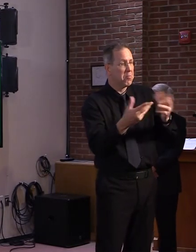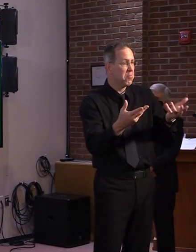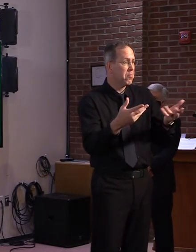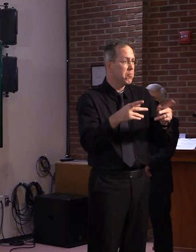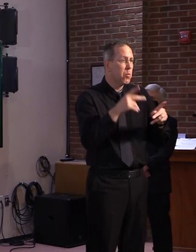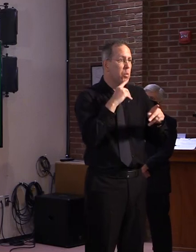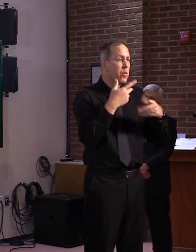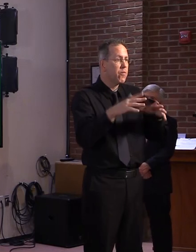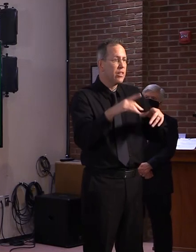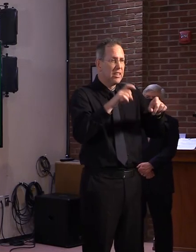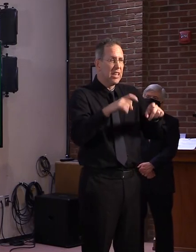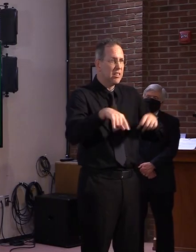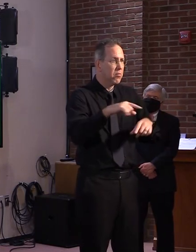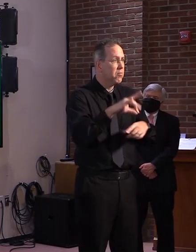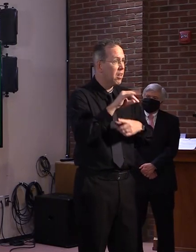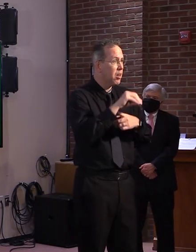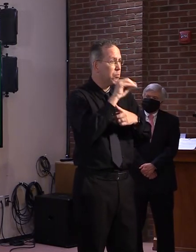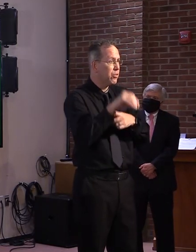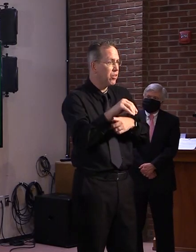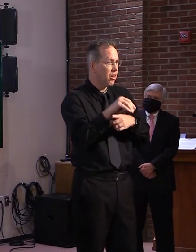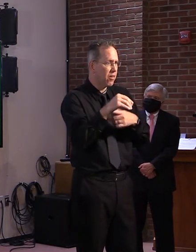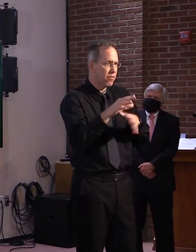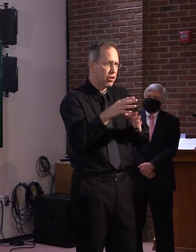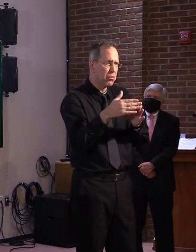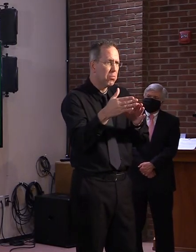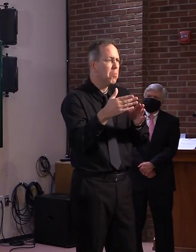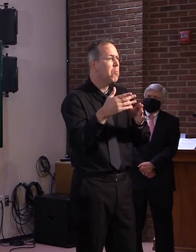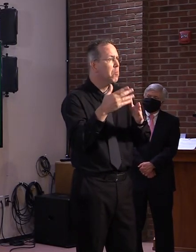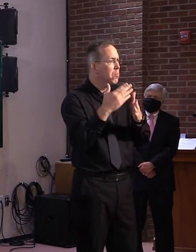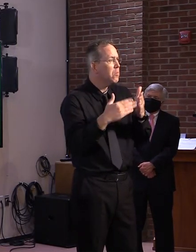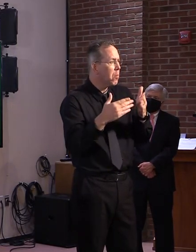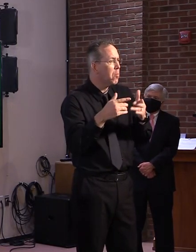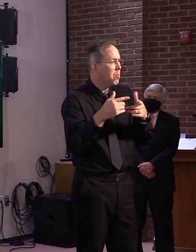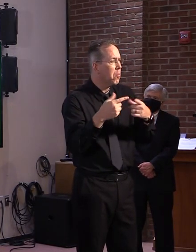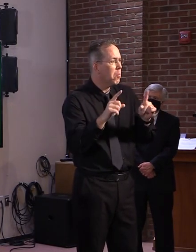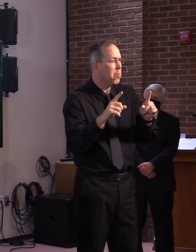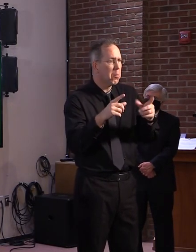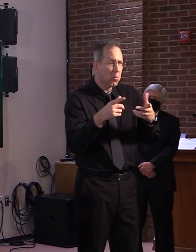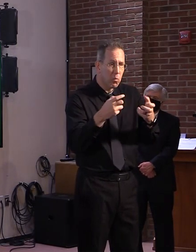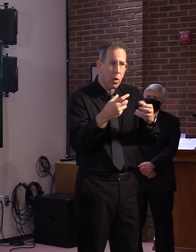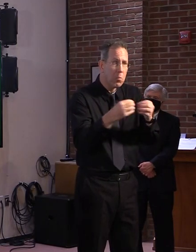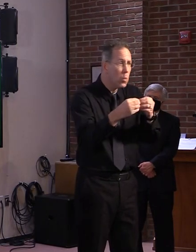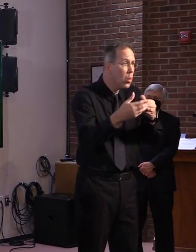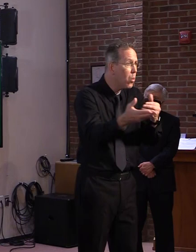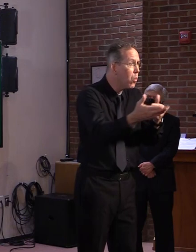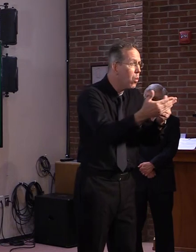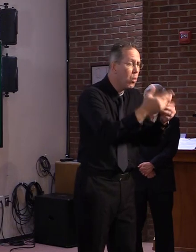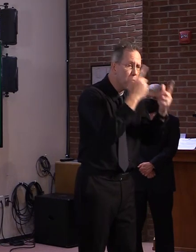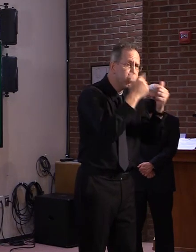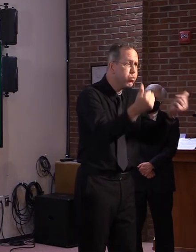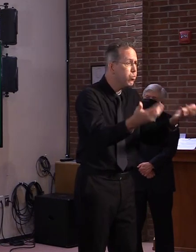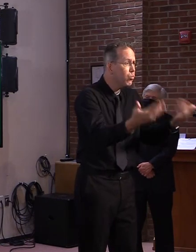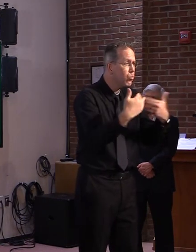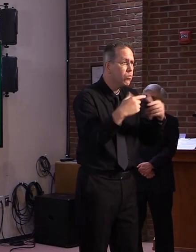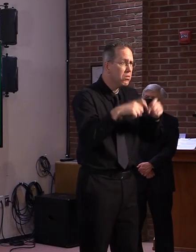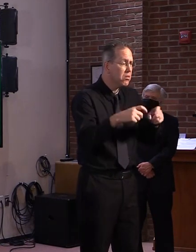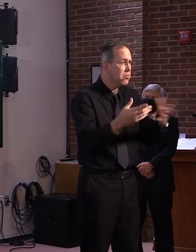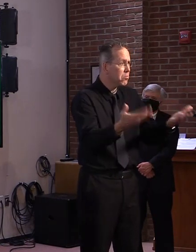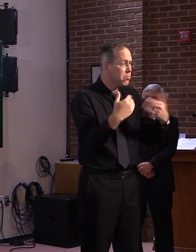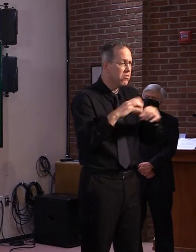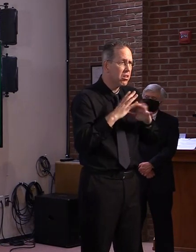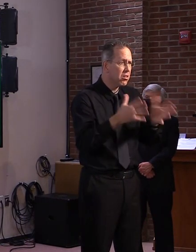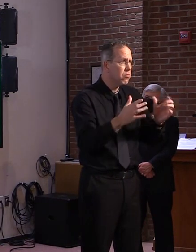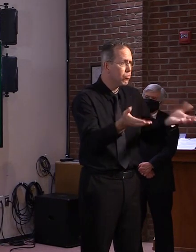over a period of time if there was a desire for that to happen for them. Certainly from a public